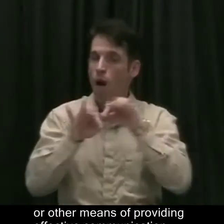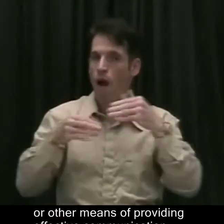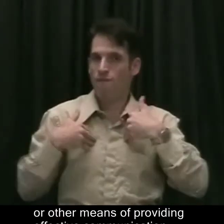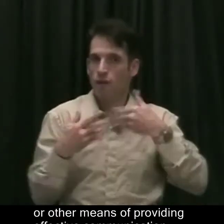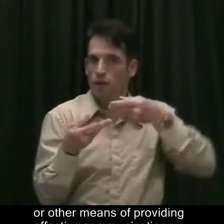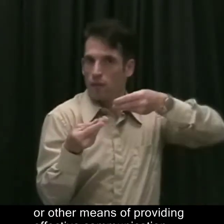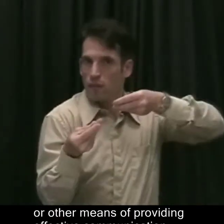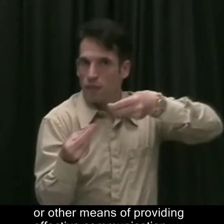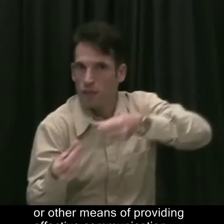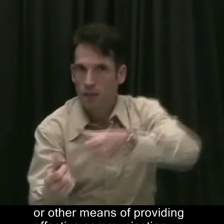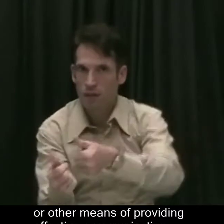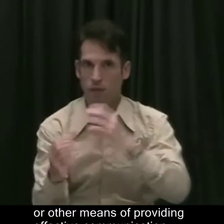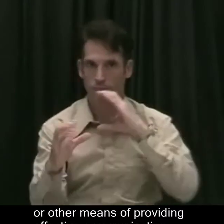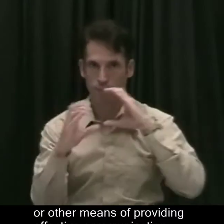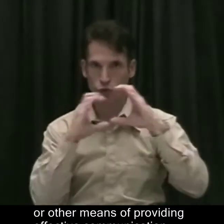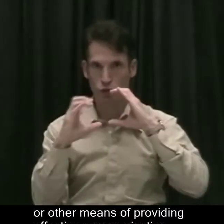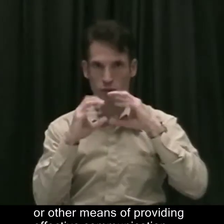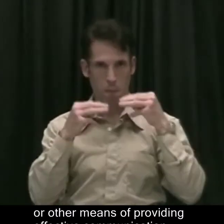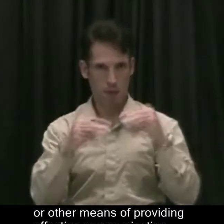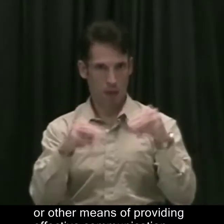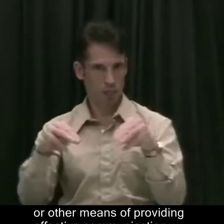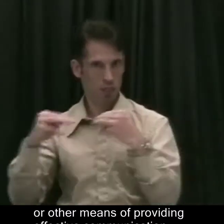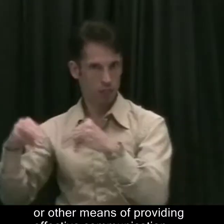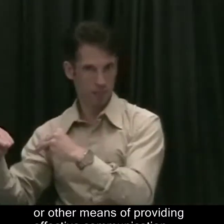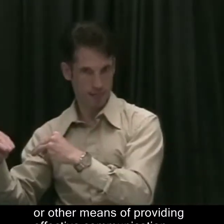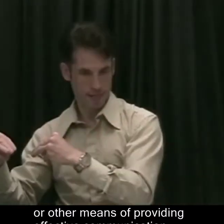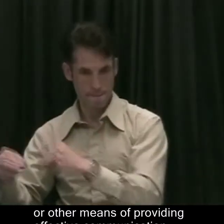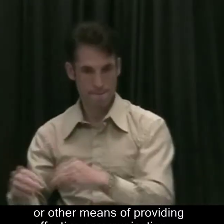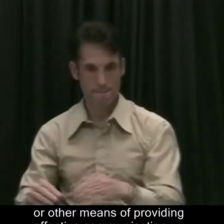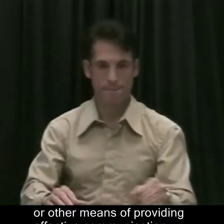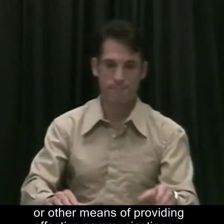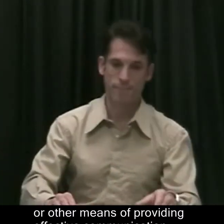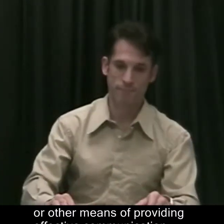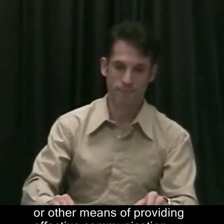or other means of providing effective communication.